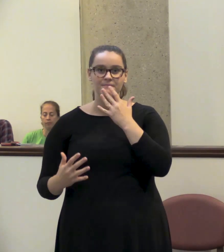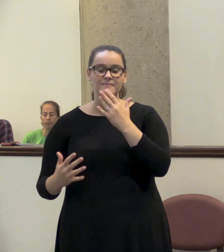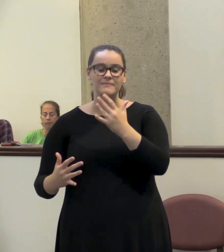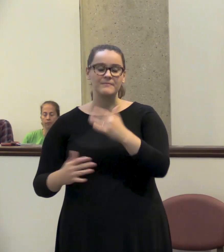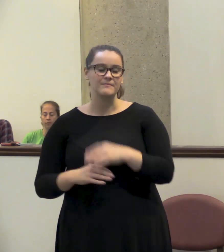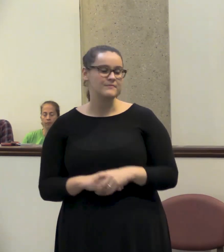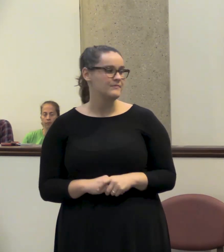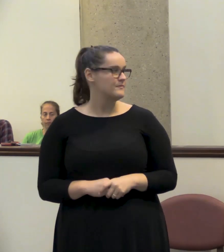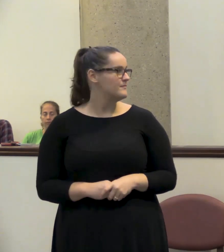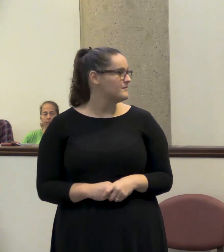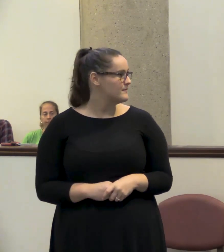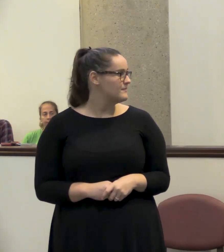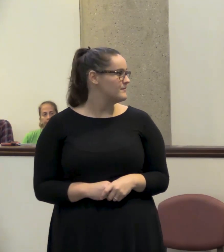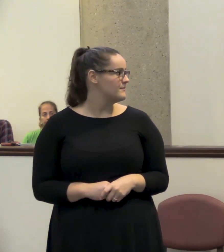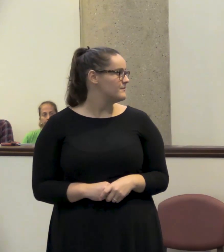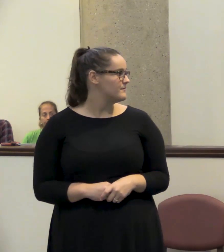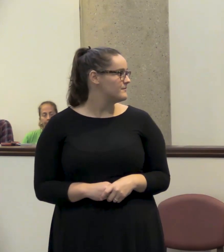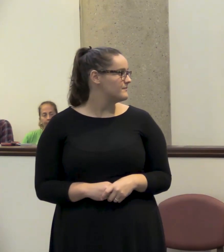U'teshuvah,